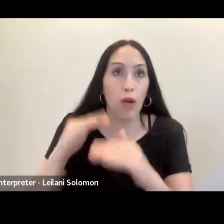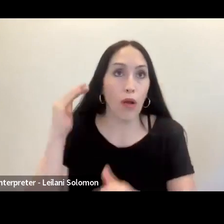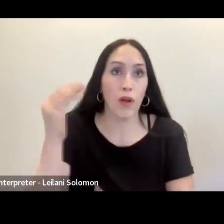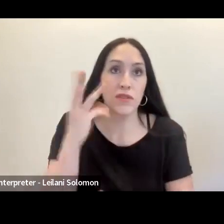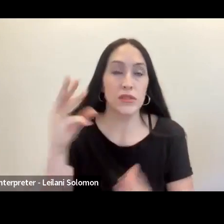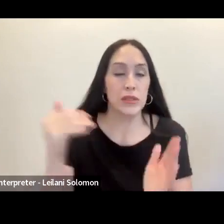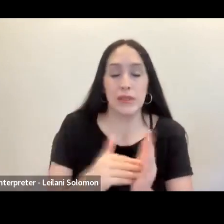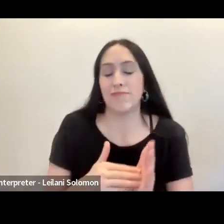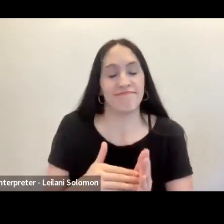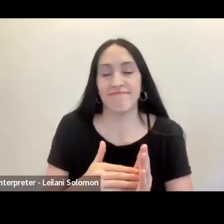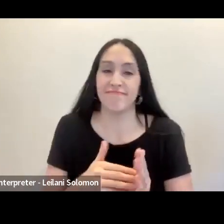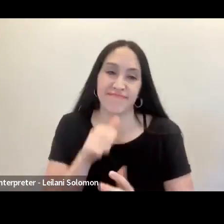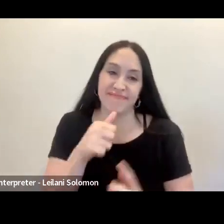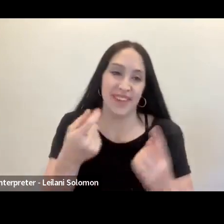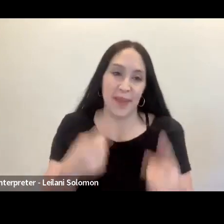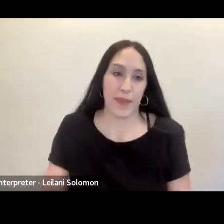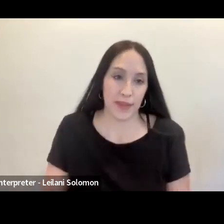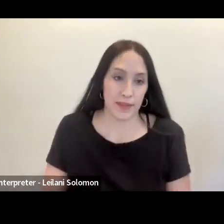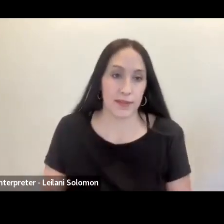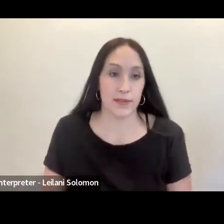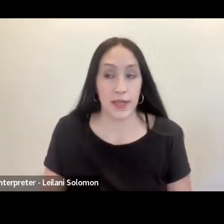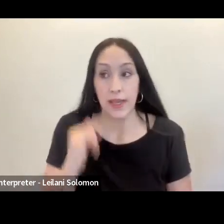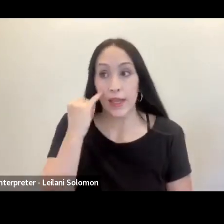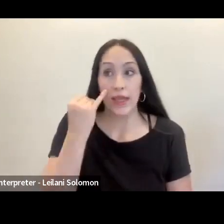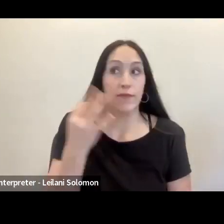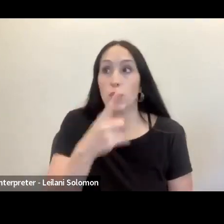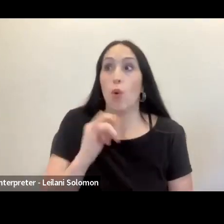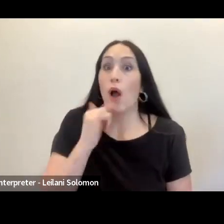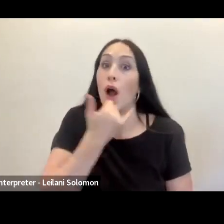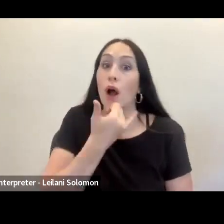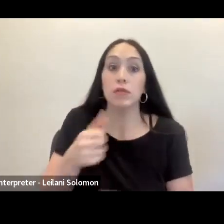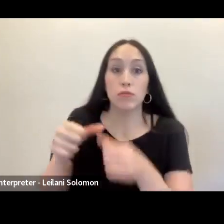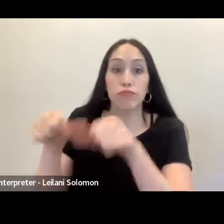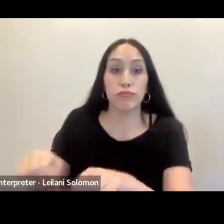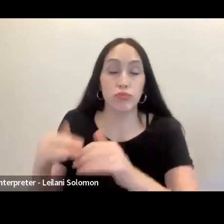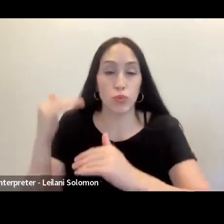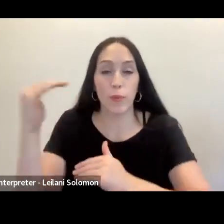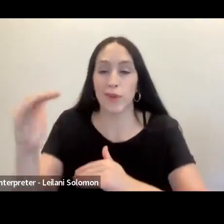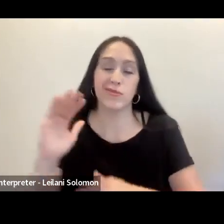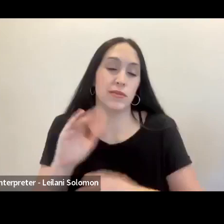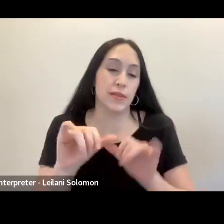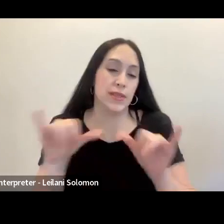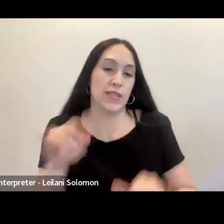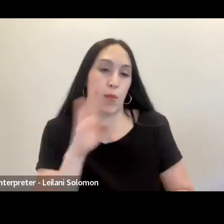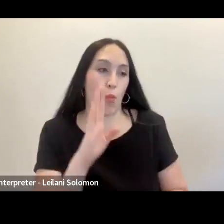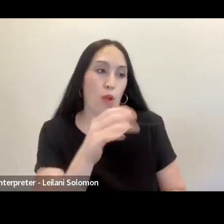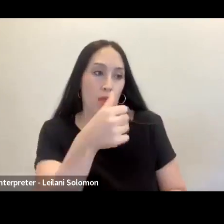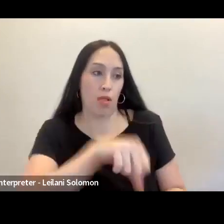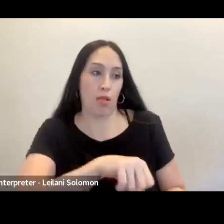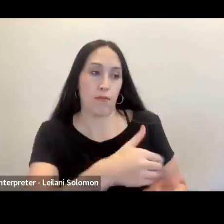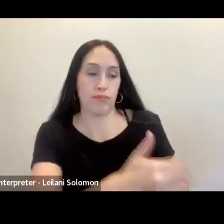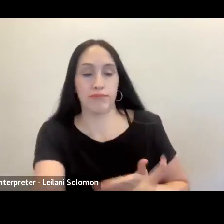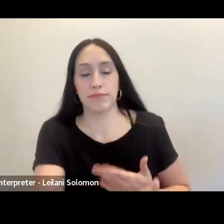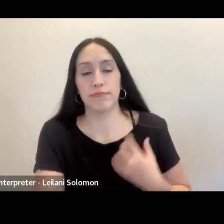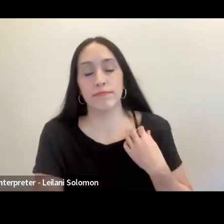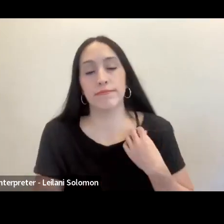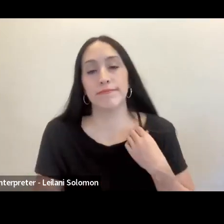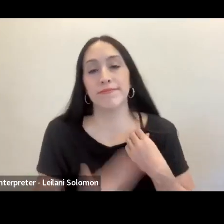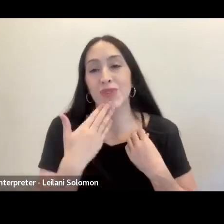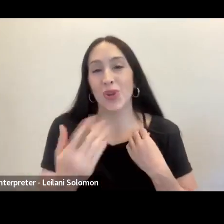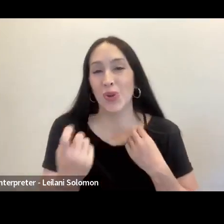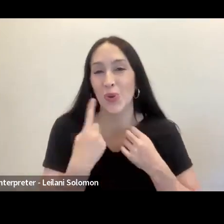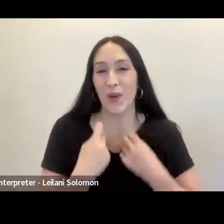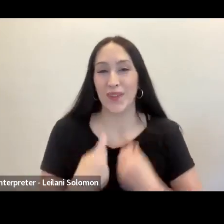you accidentally contributing too much, because our system rejects those. It's a good question. All